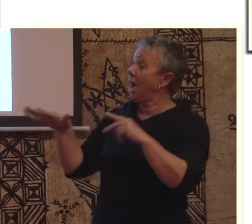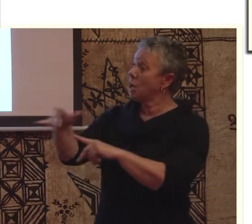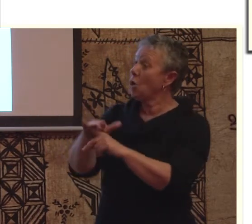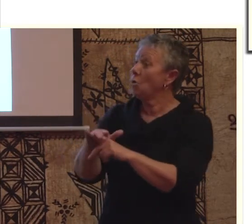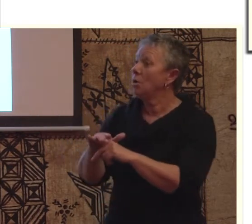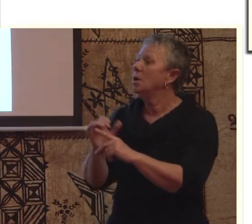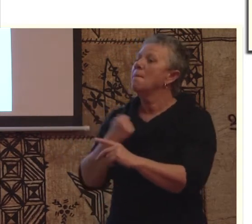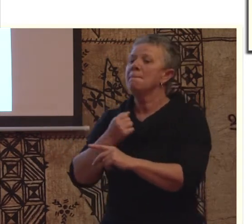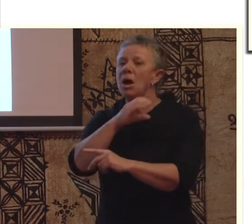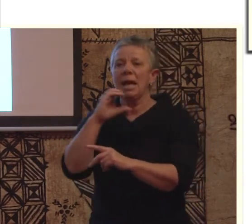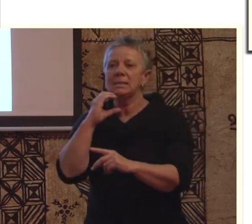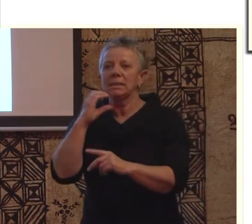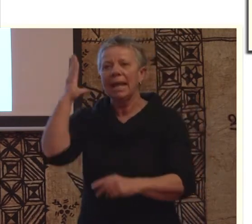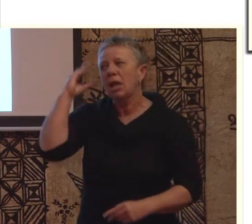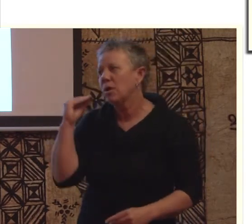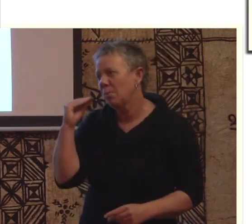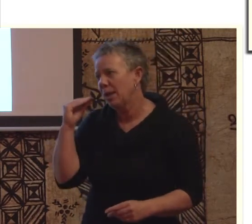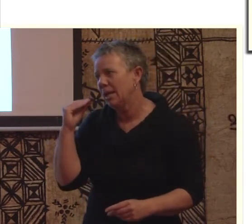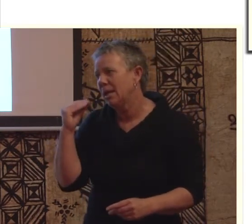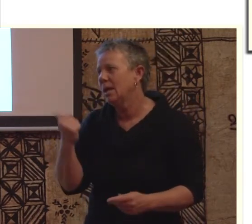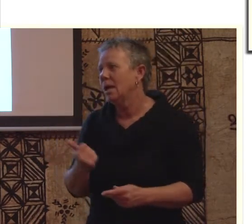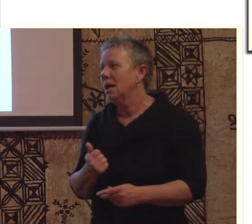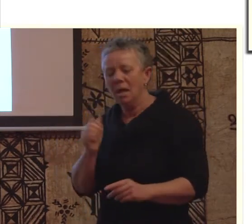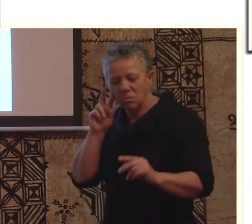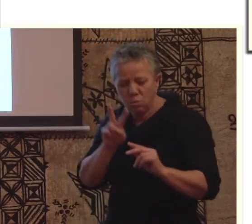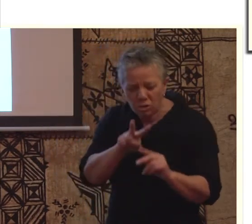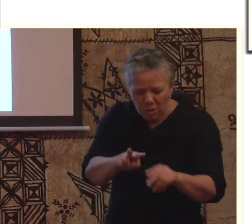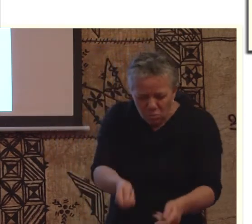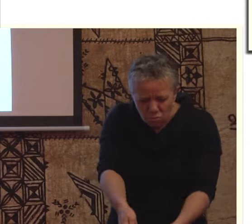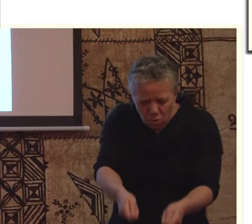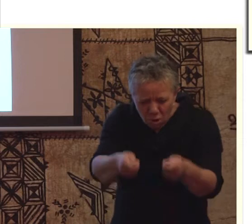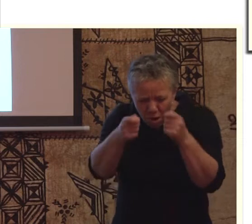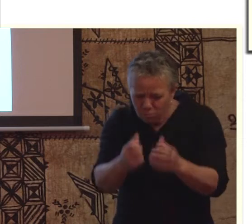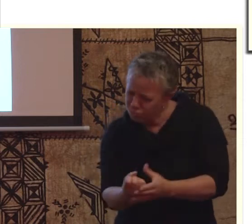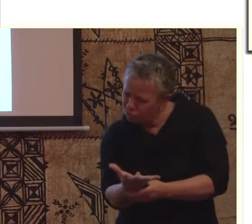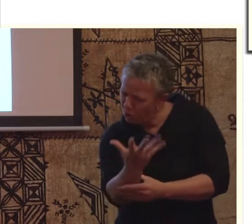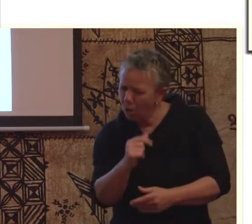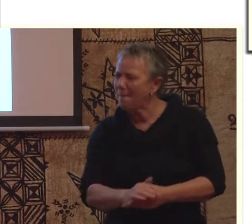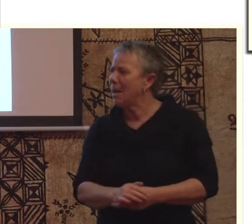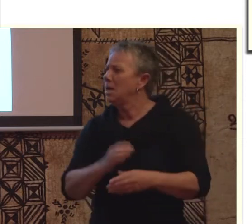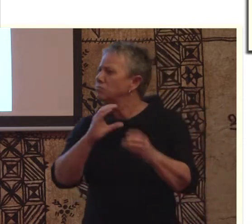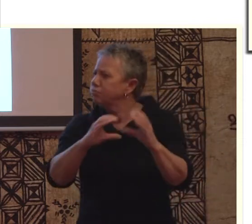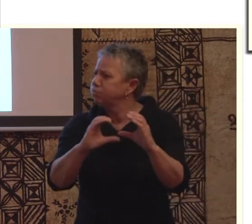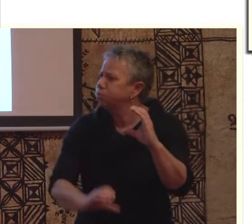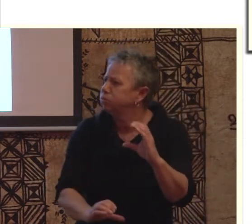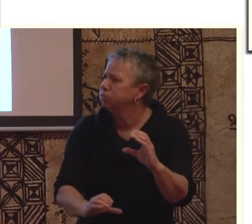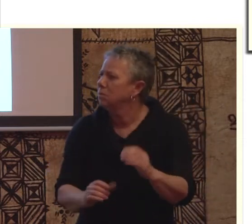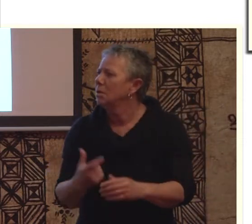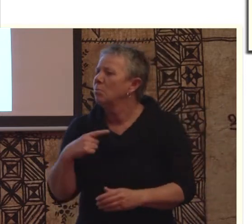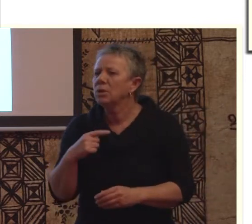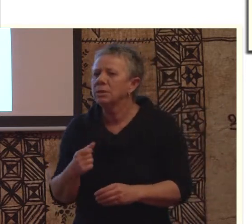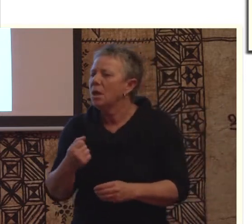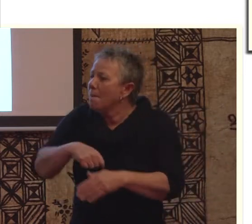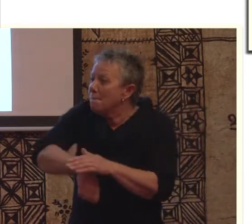late diagnosis of hearing impairment, and I see the difficulties that he has with communicating because of the early years where he missed